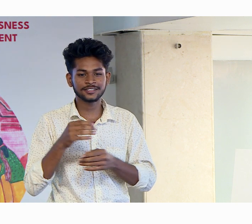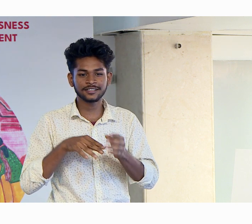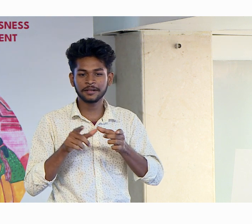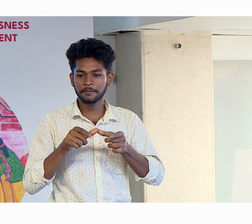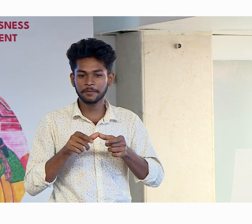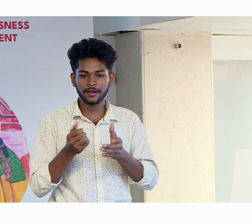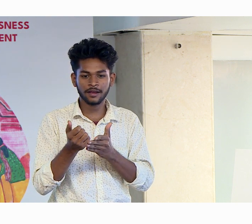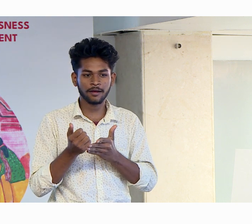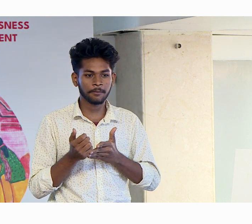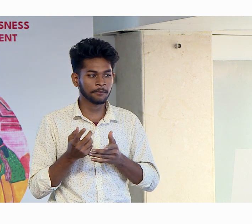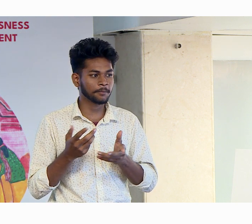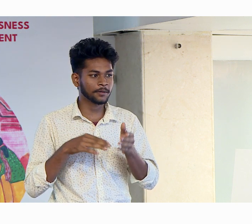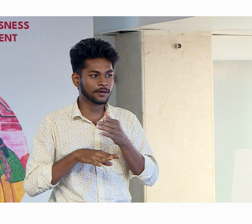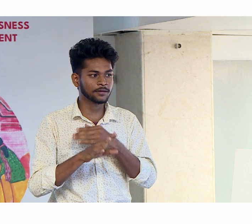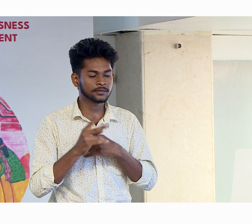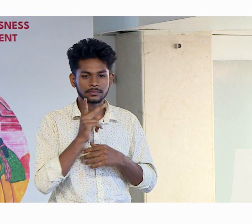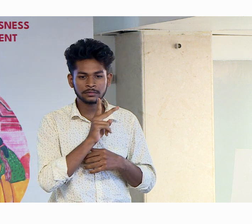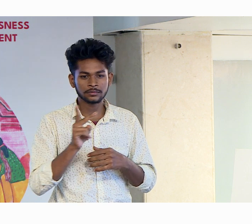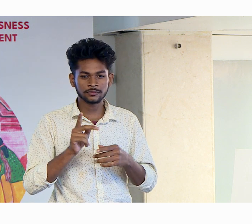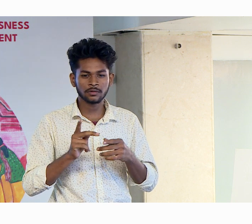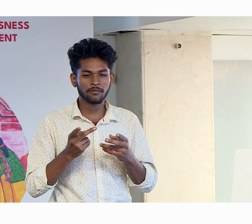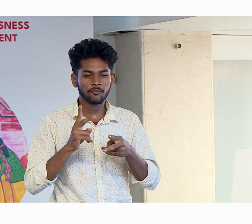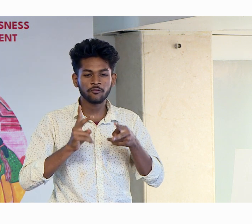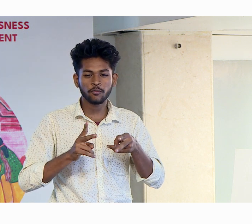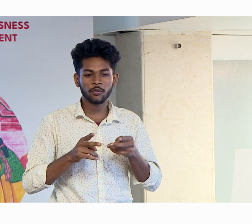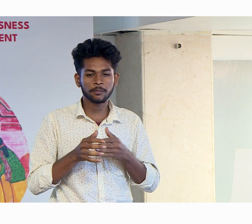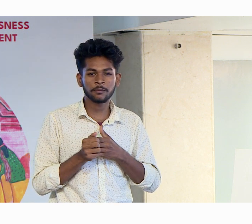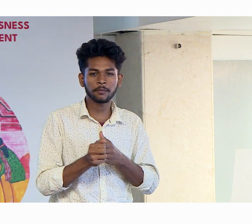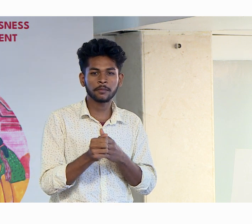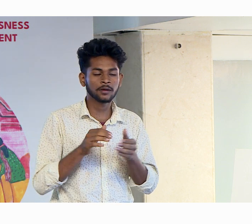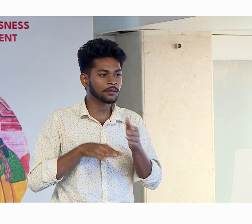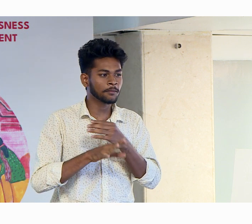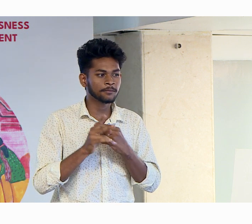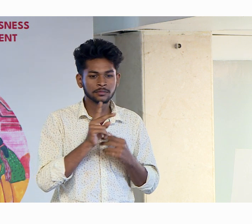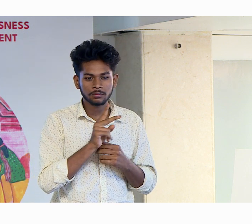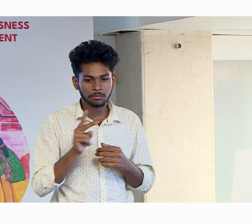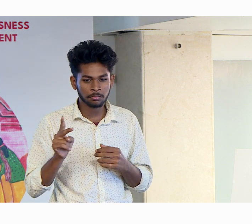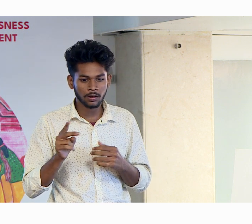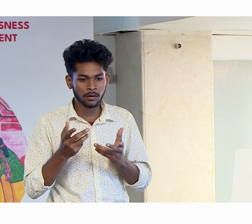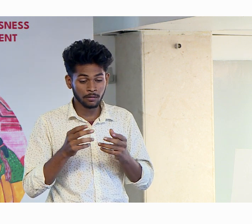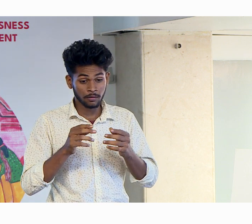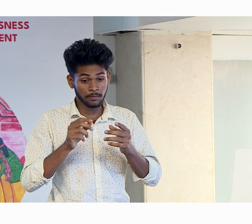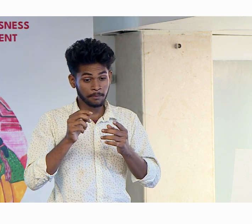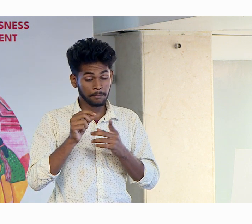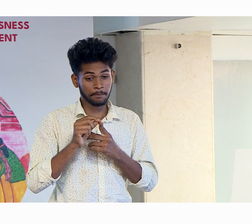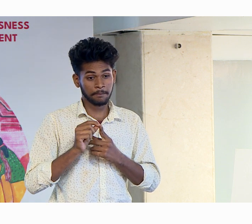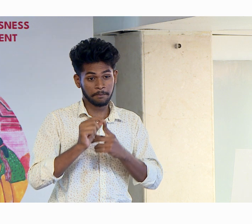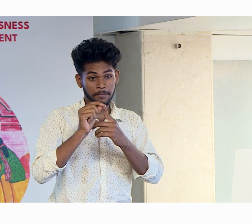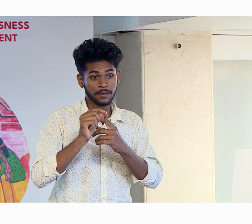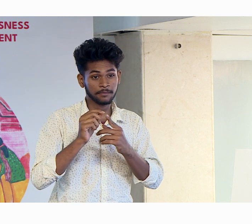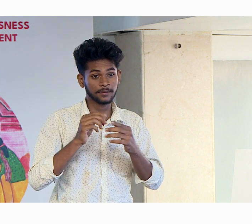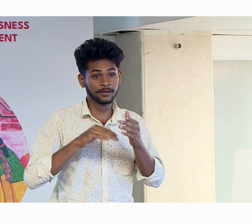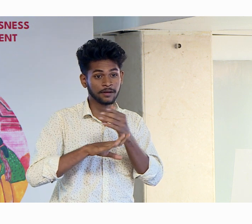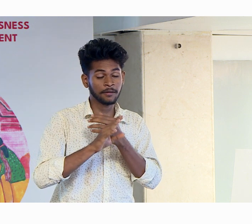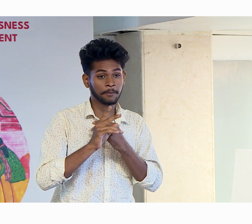You as a health professional have your formal guidance on what it is to do with this particular problem, maybe schizophrenia. You have the collective view of